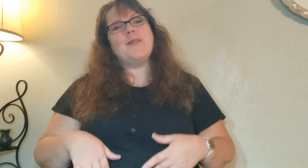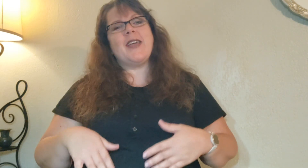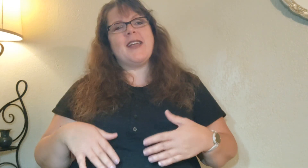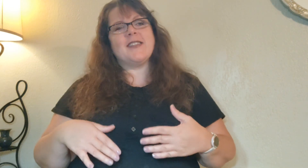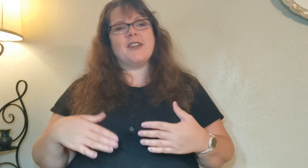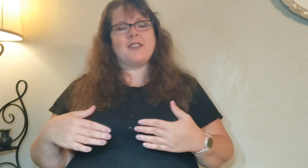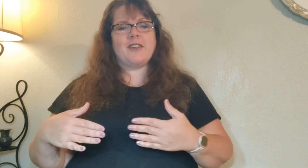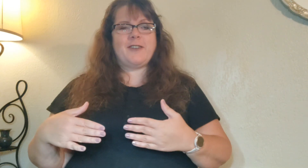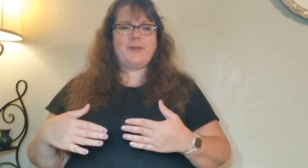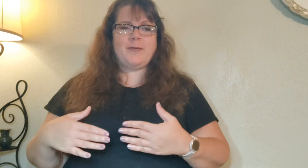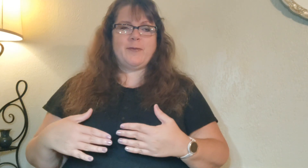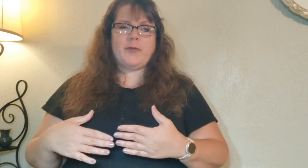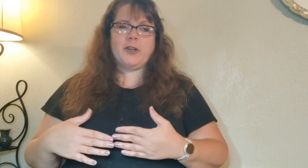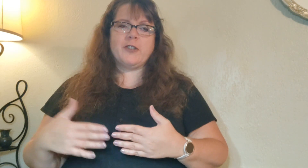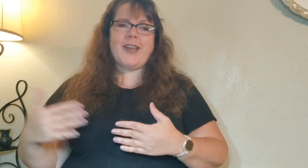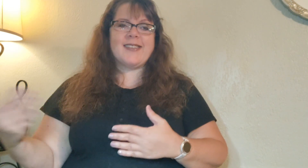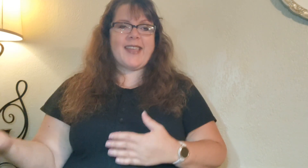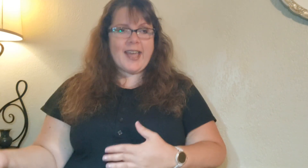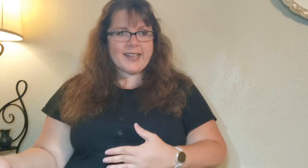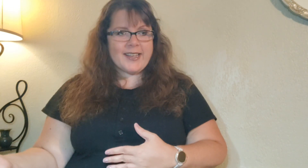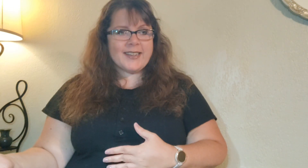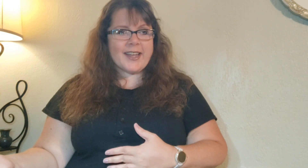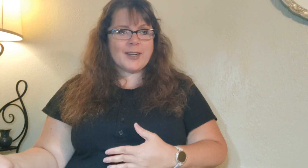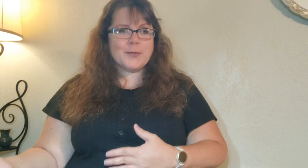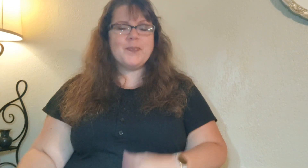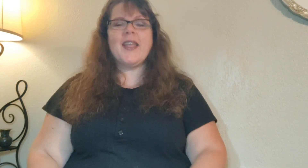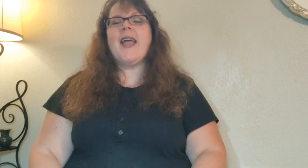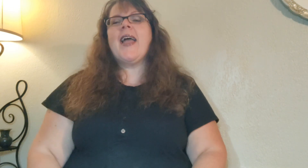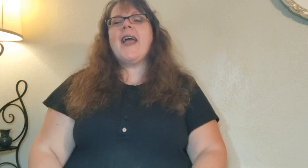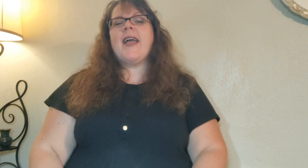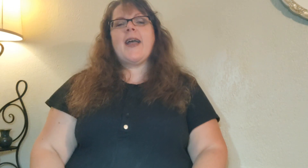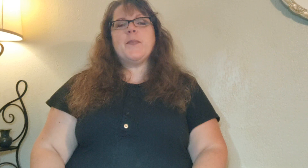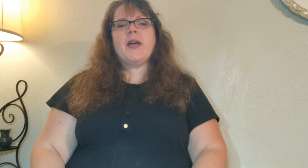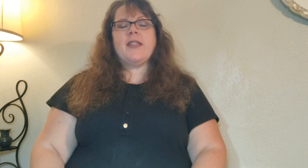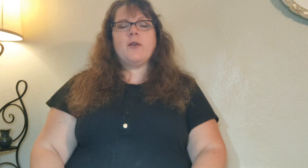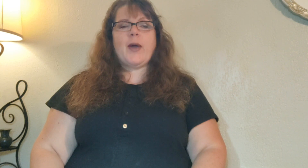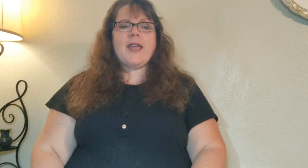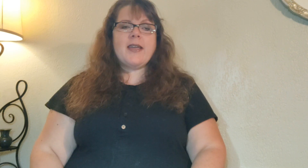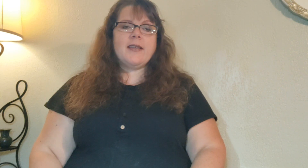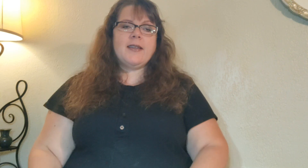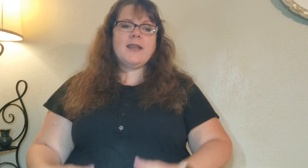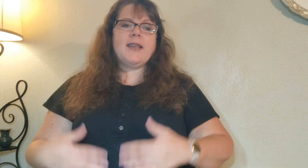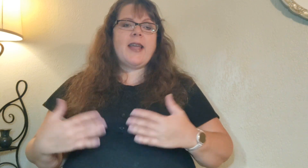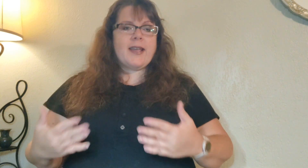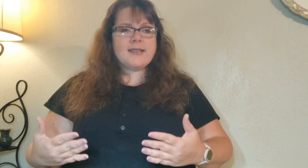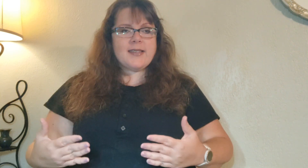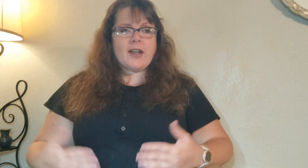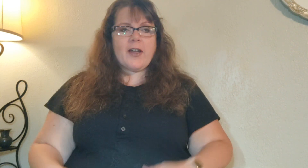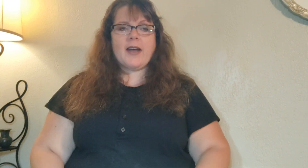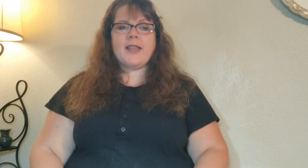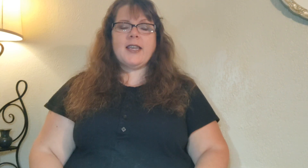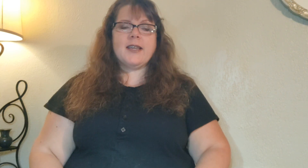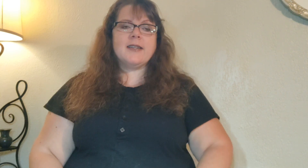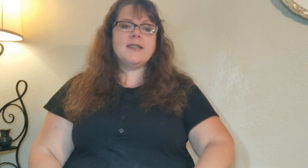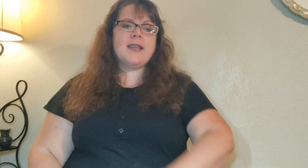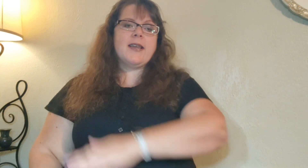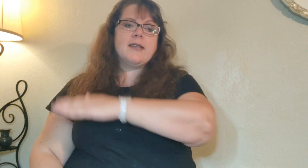But it's also referred to as hacking down. But the way in ASL, how that